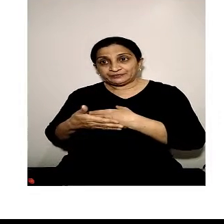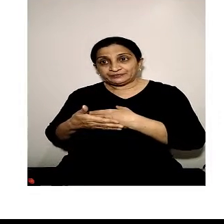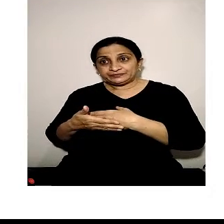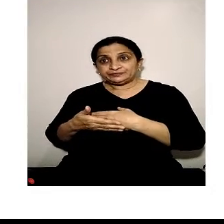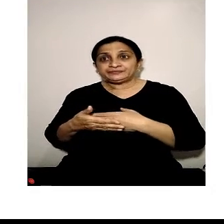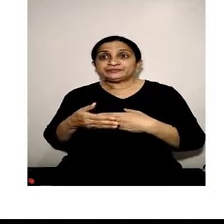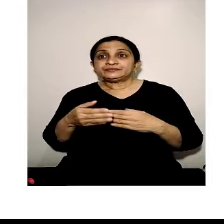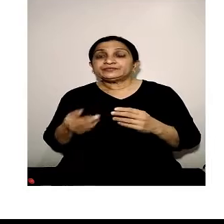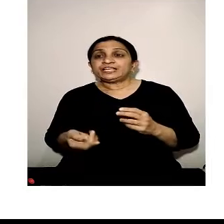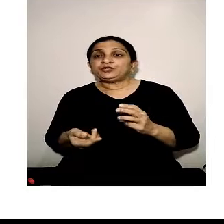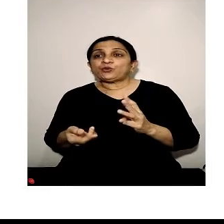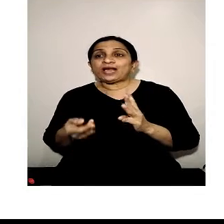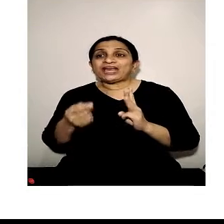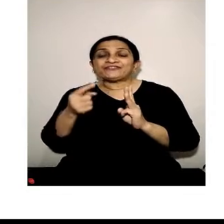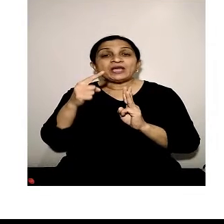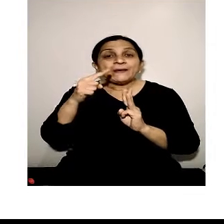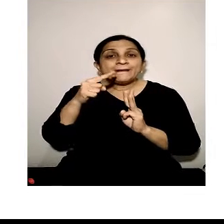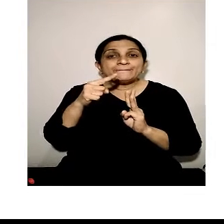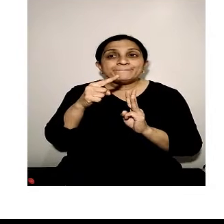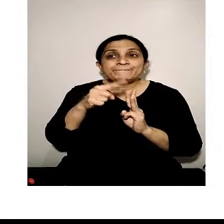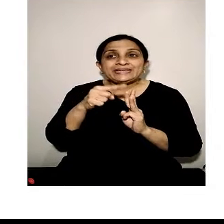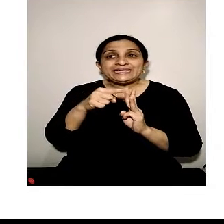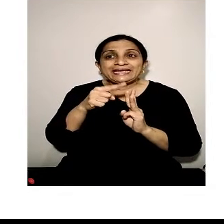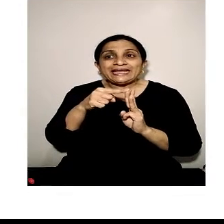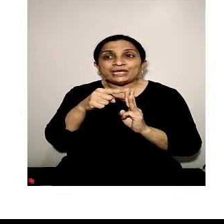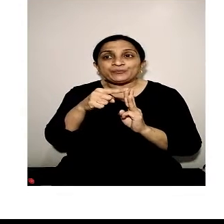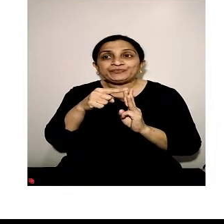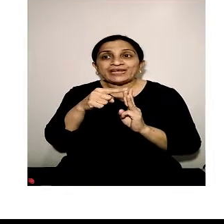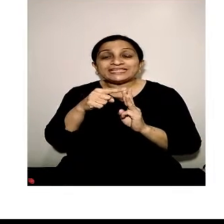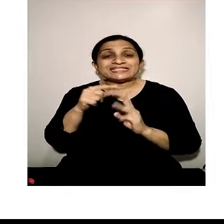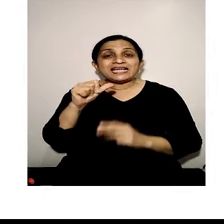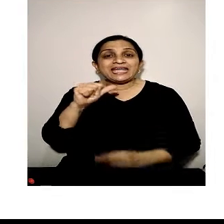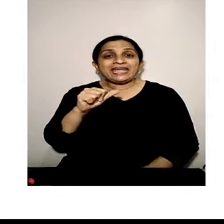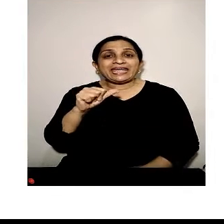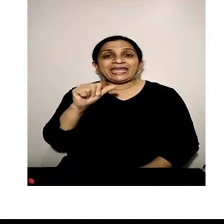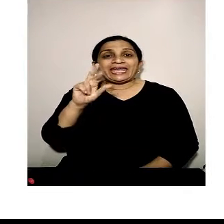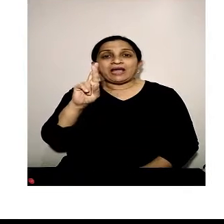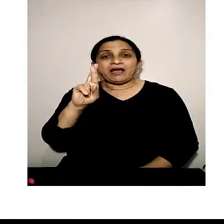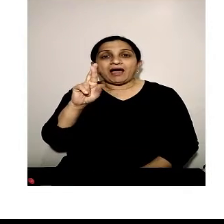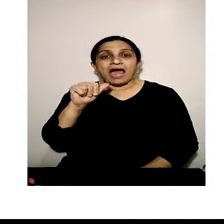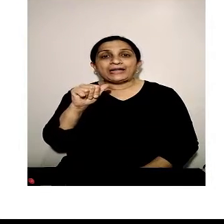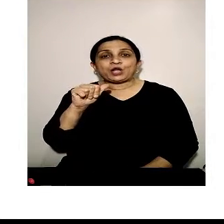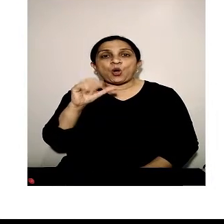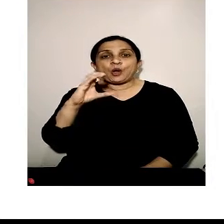layer, then you have the middle layer, that is the